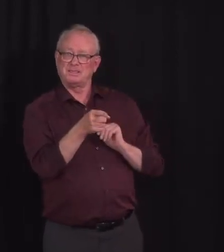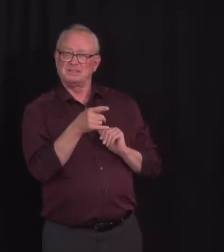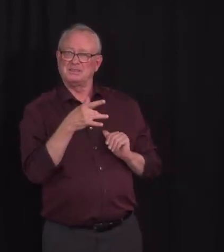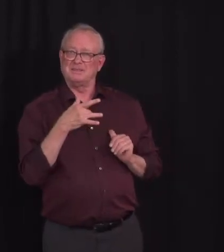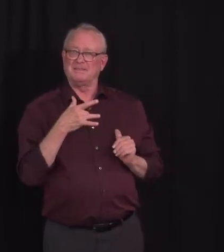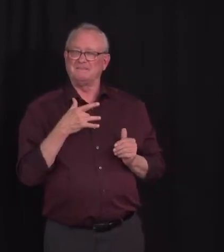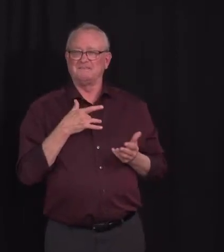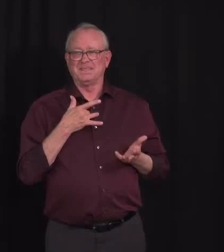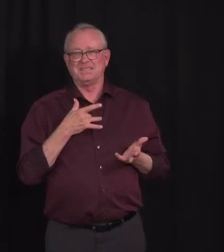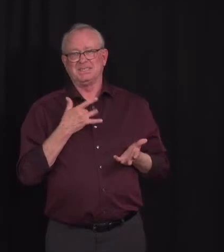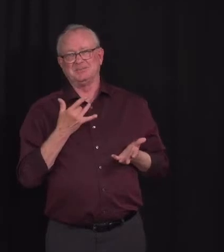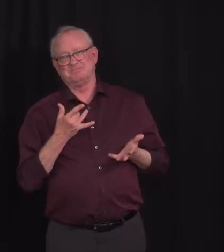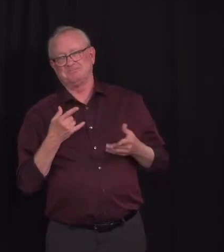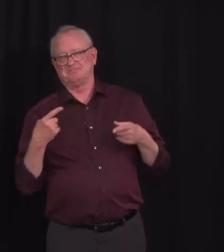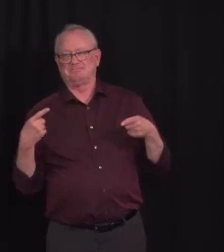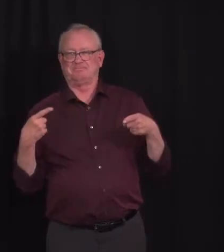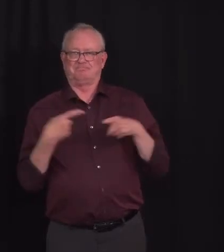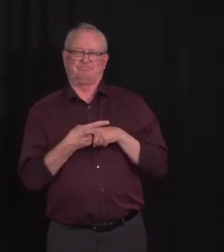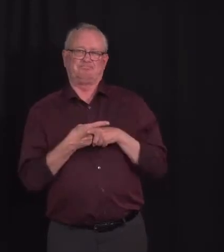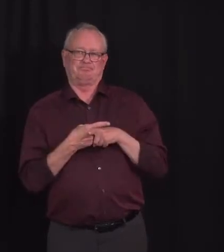the internet?